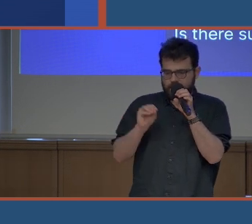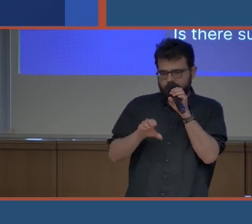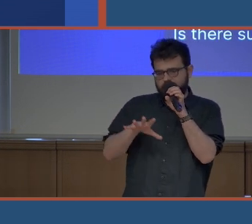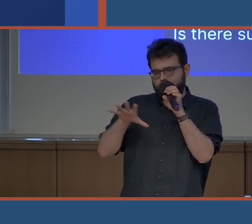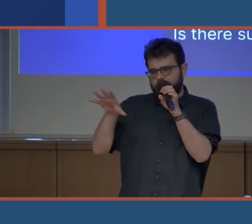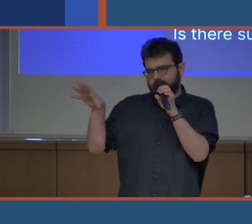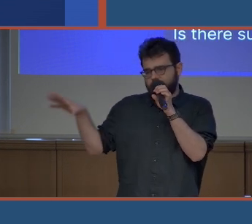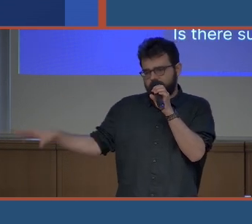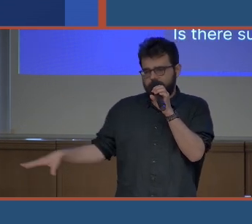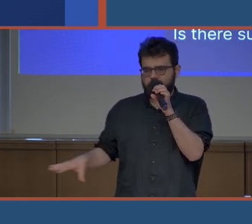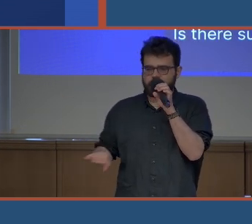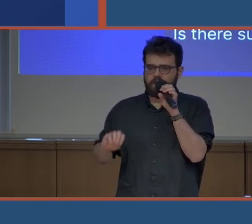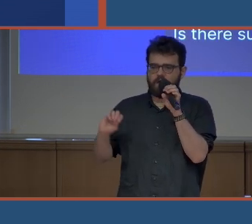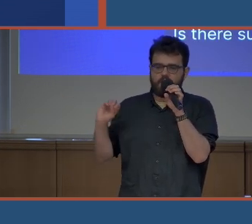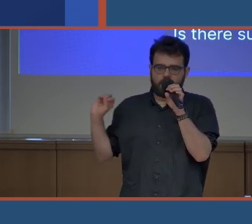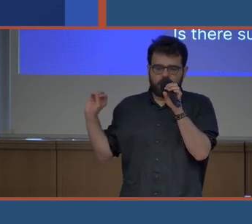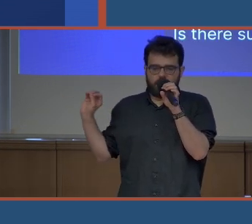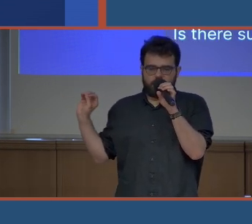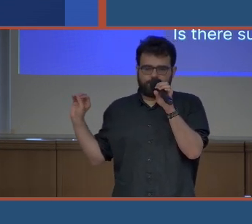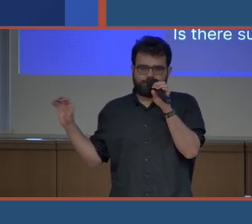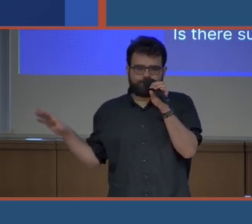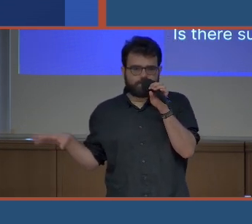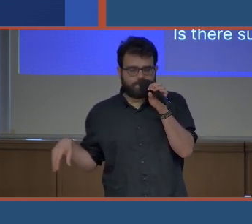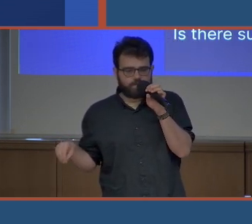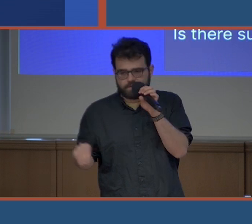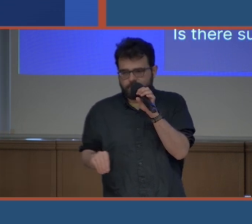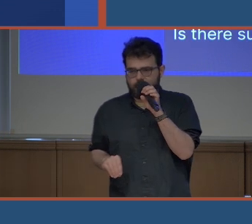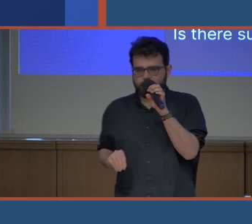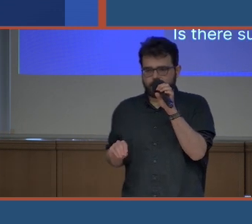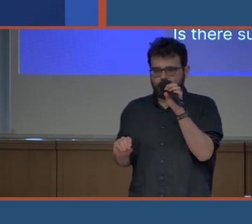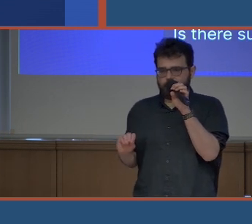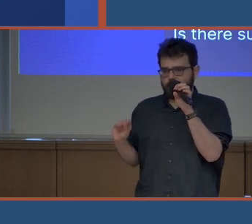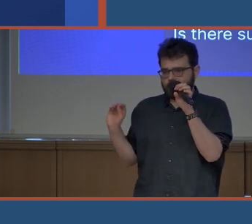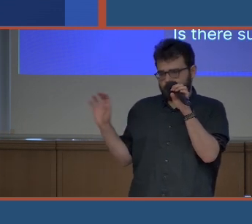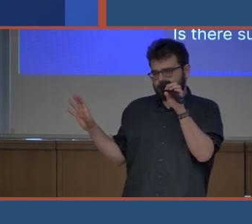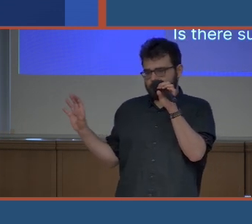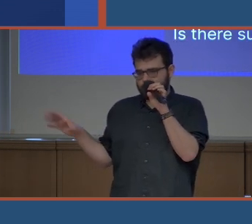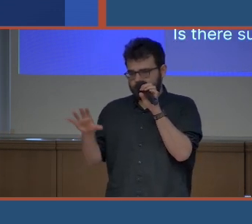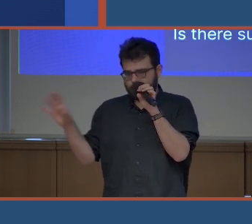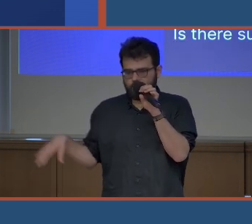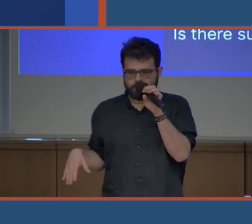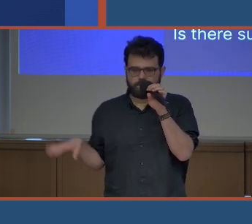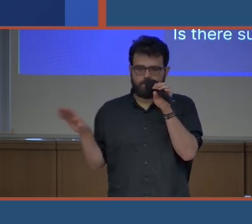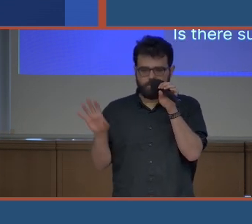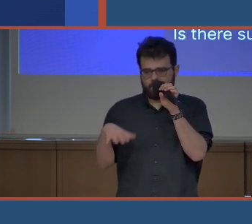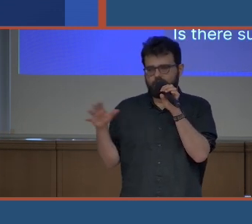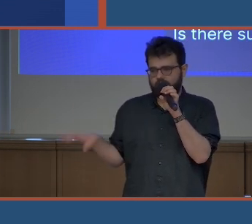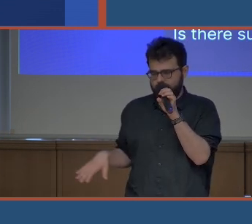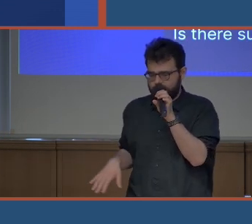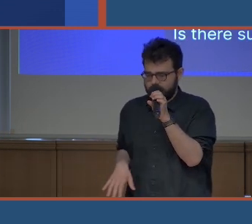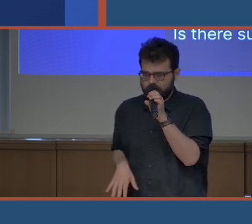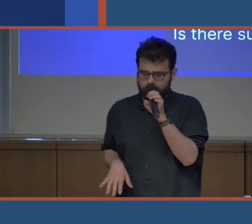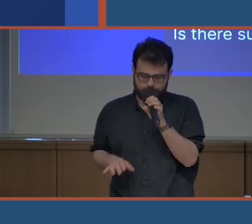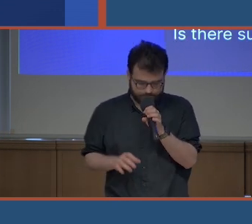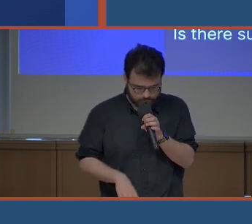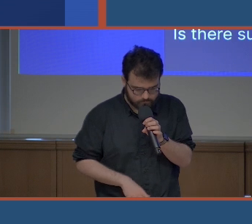this method spread to Vienna, to Spain as well, and also to Warsaw and other